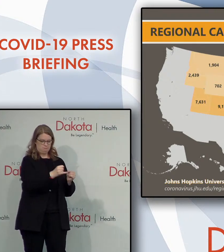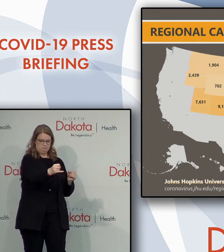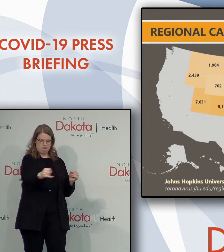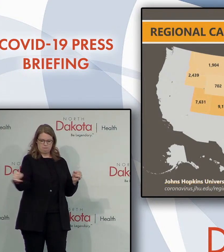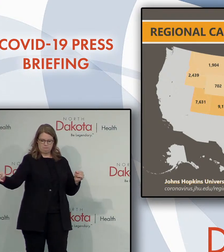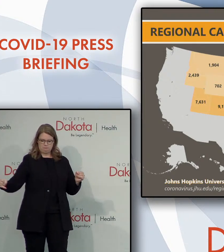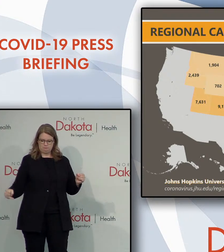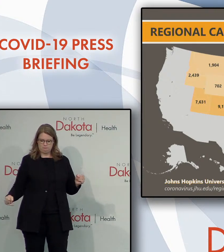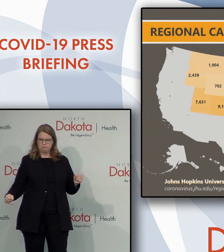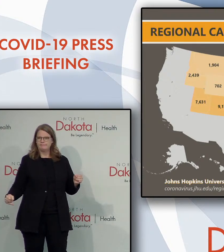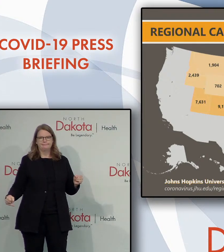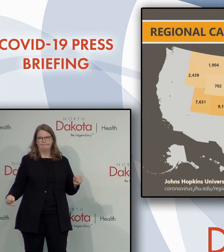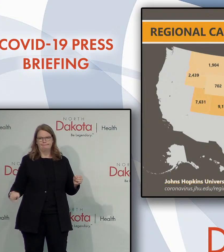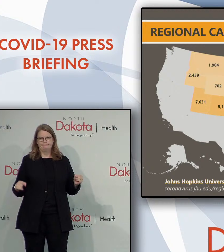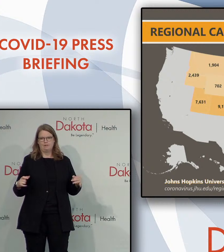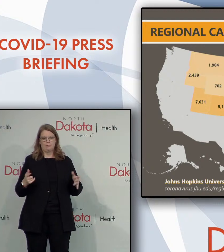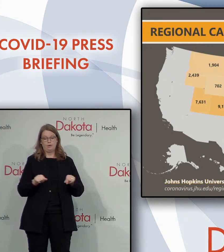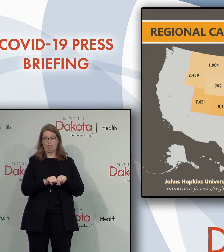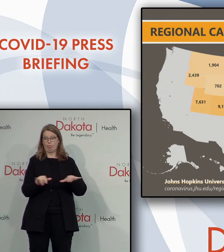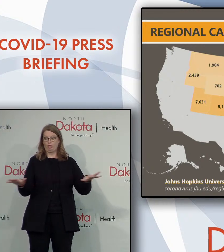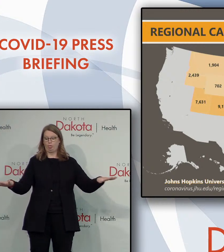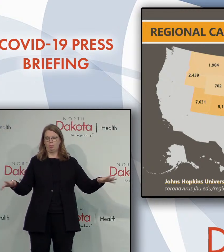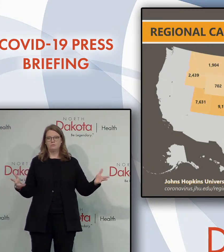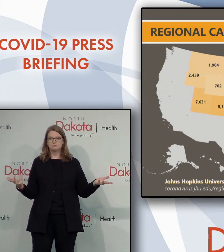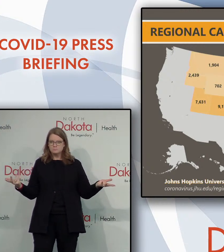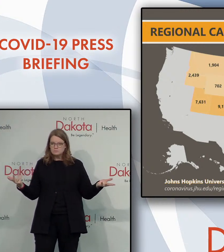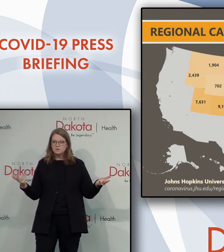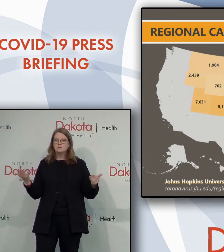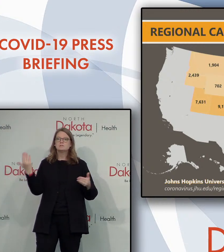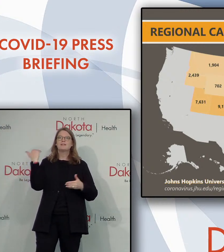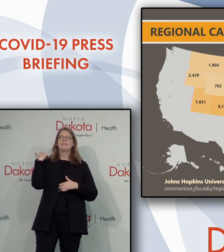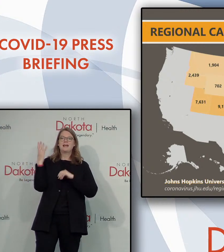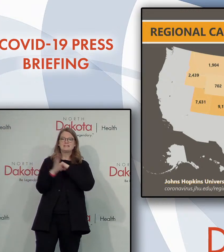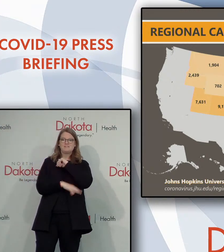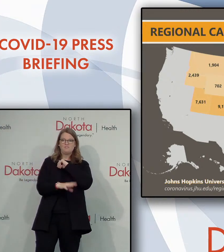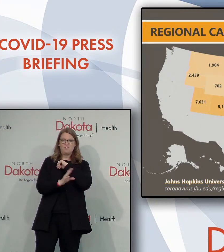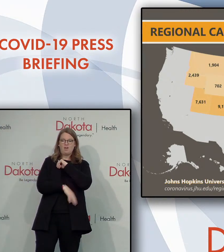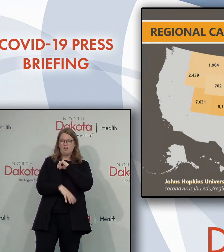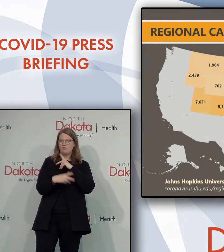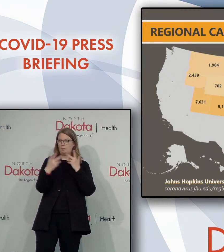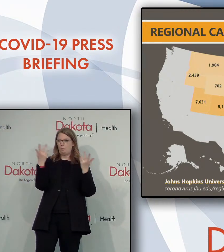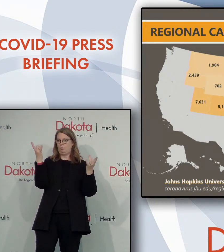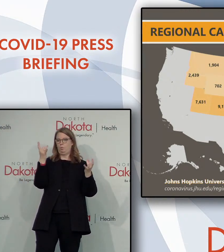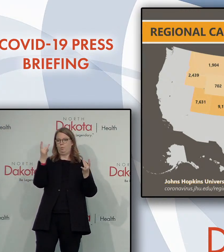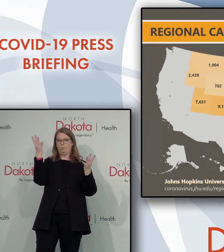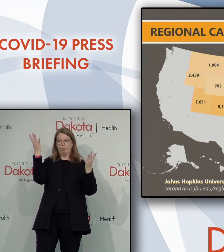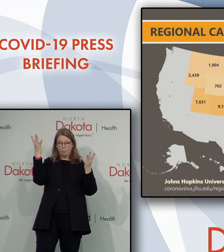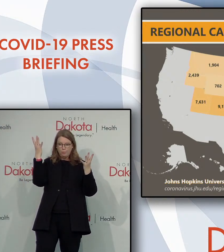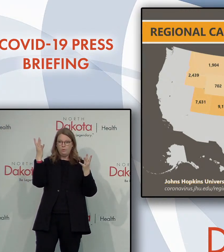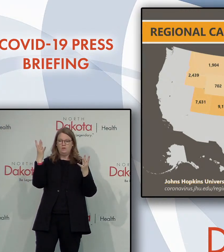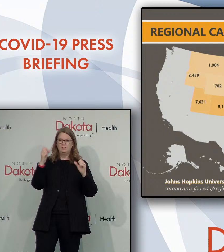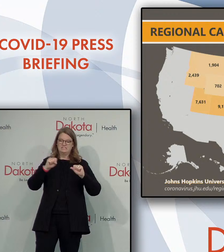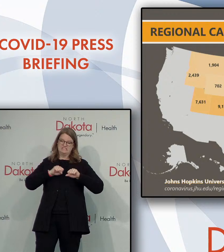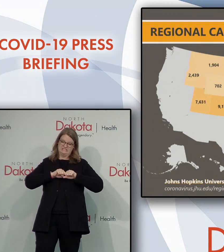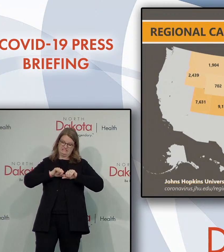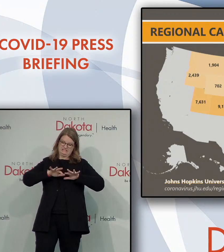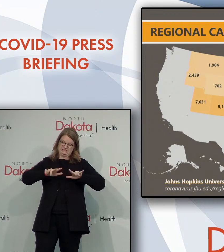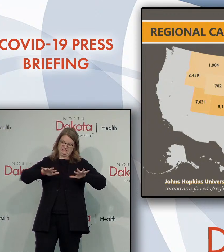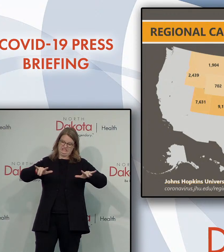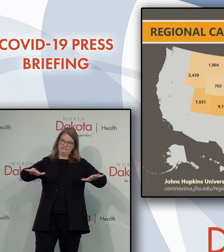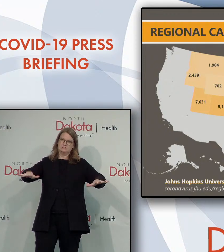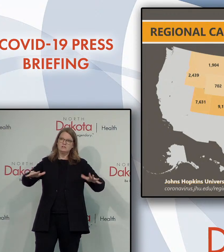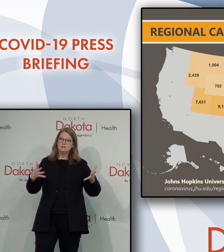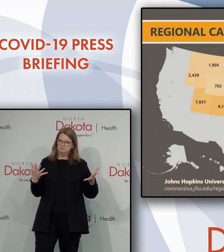borders, and so we were last fall in the middle of a national and regional COVID storm.